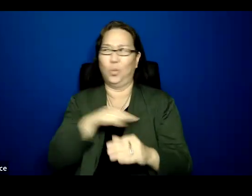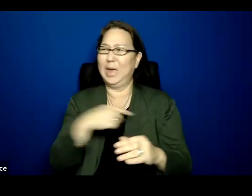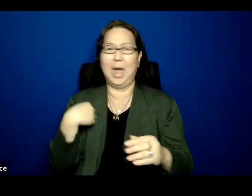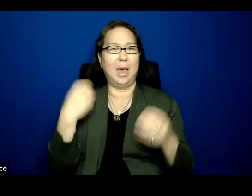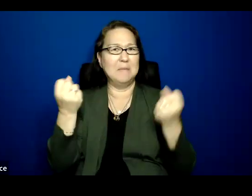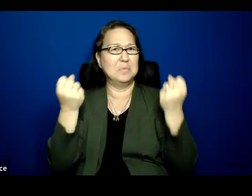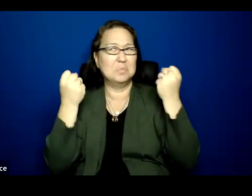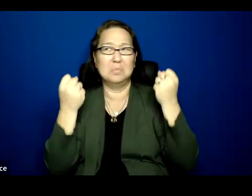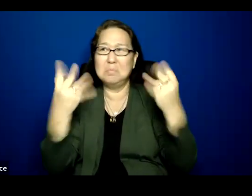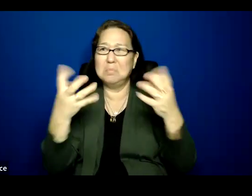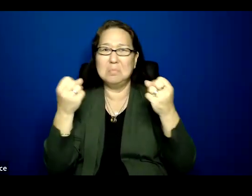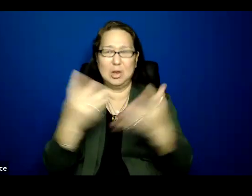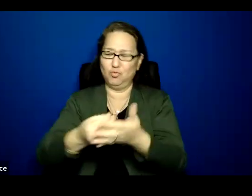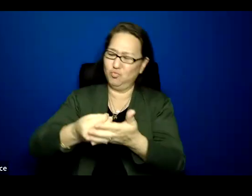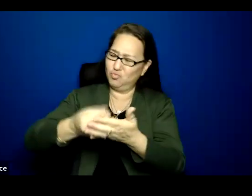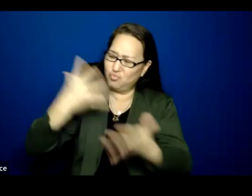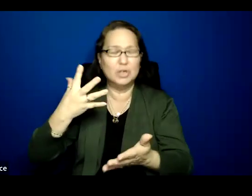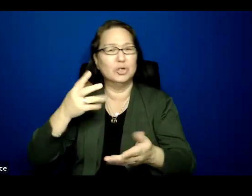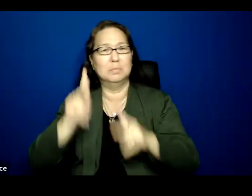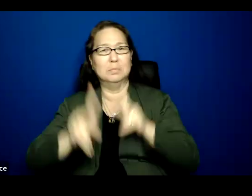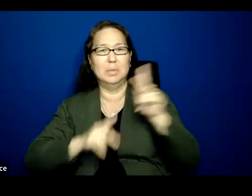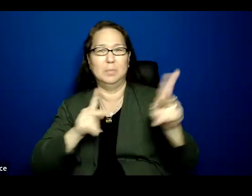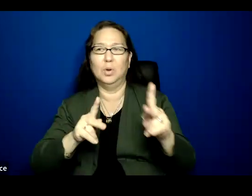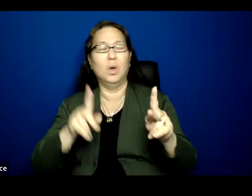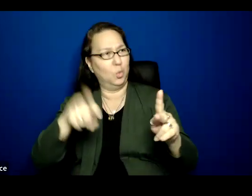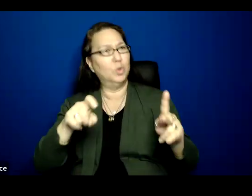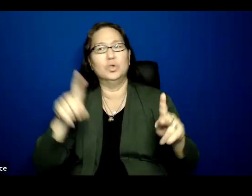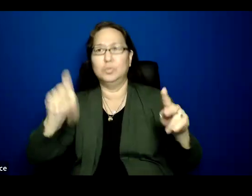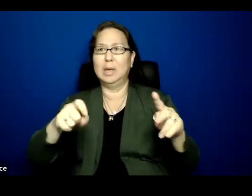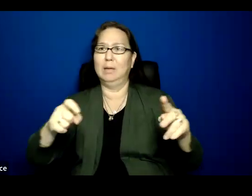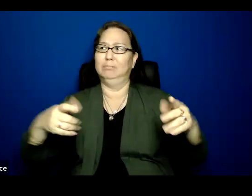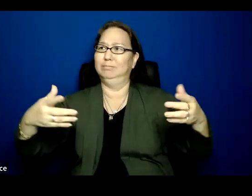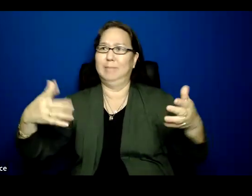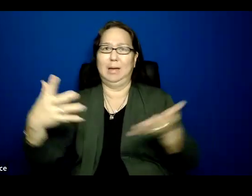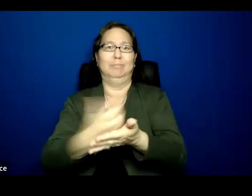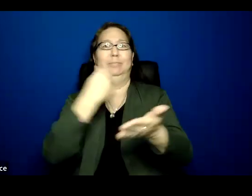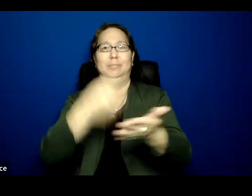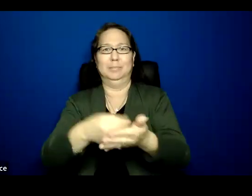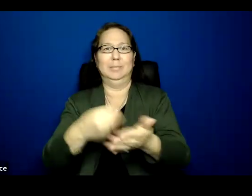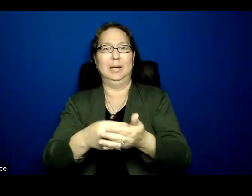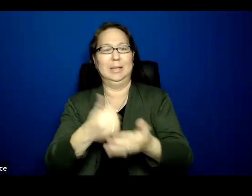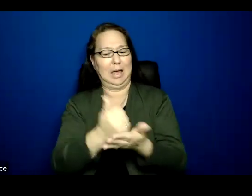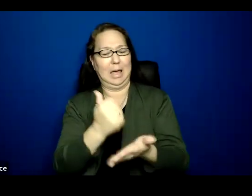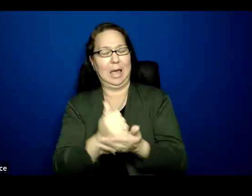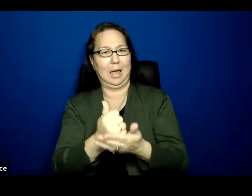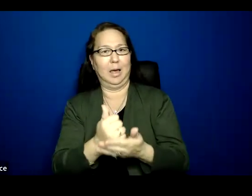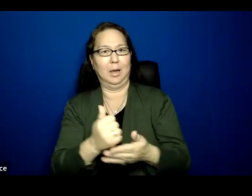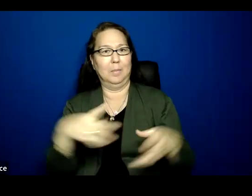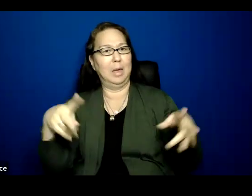throughout our city. We've got to be able to fund proper buildings for our kids in our schools. Thanks very much.